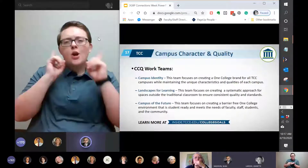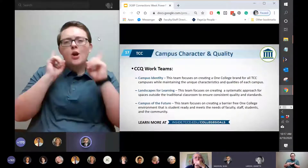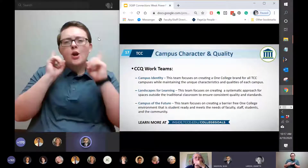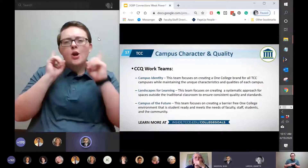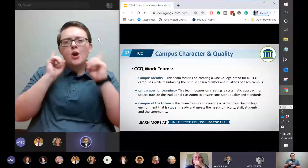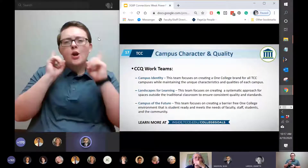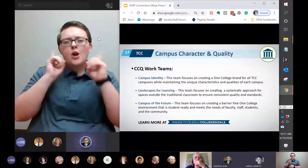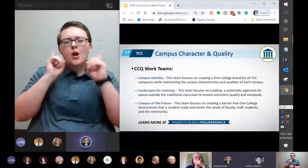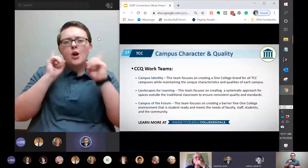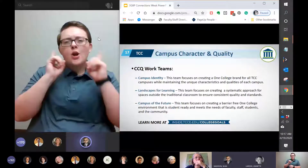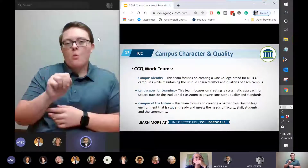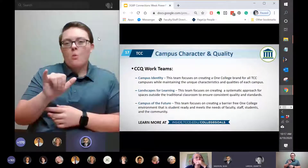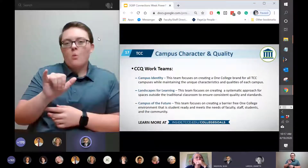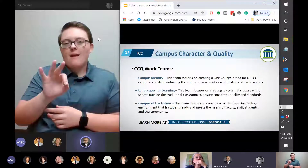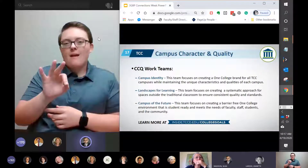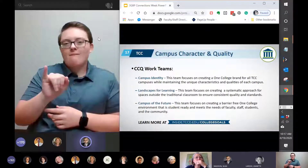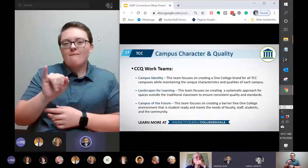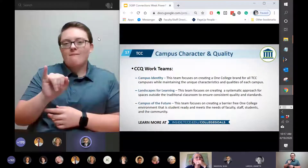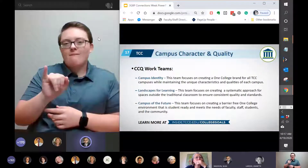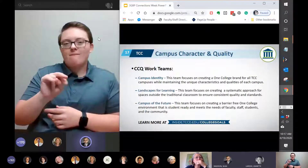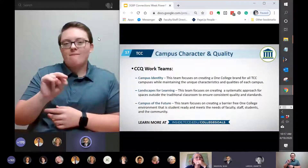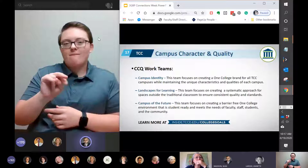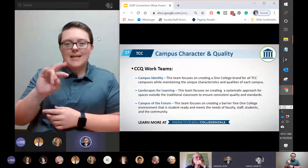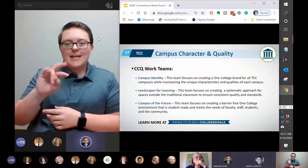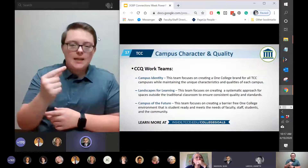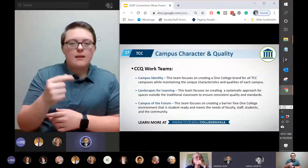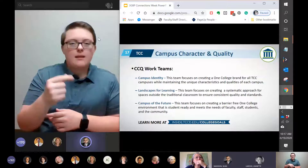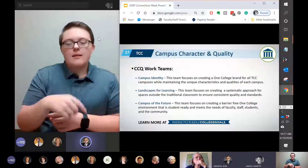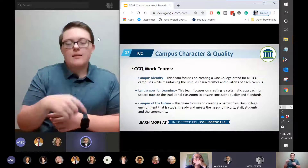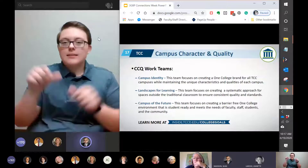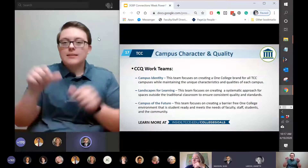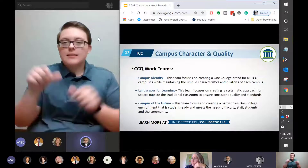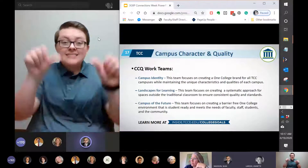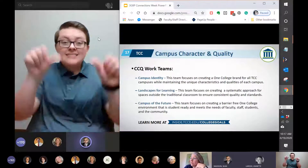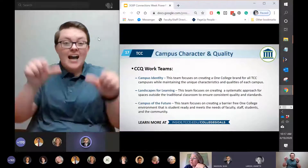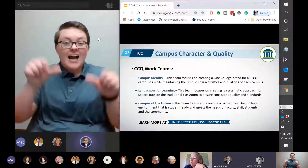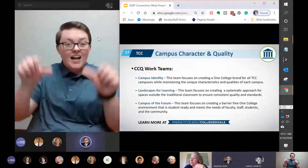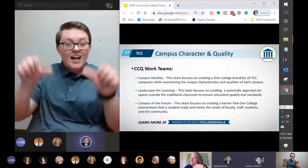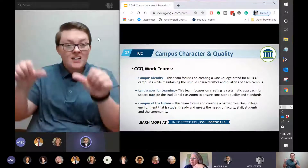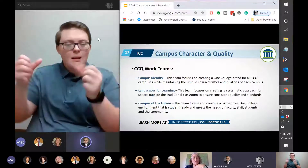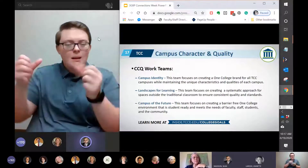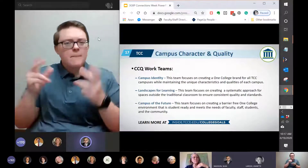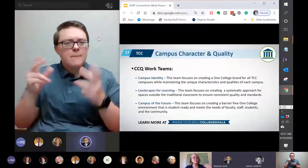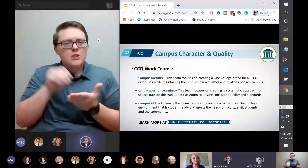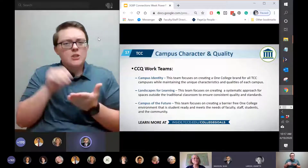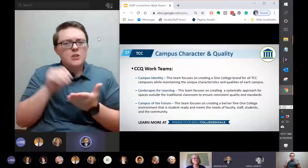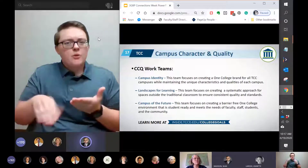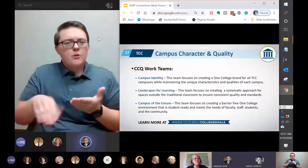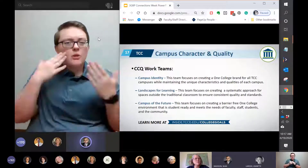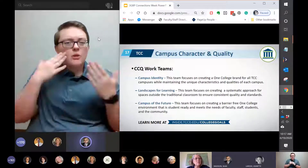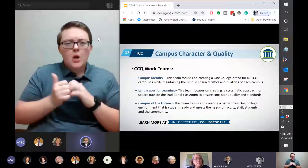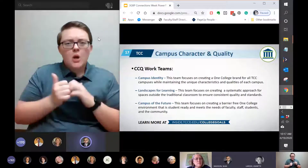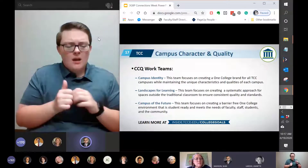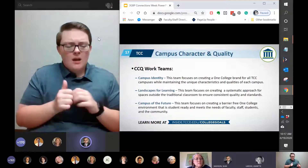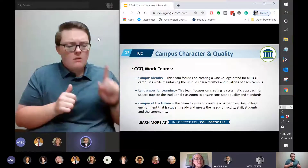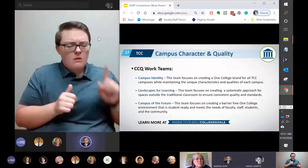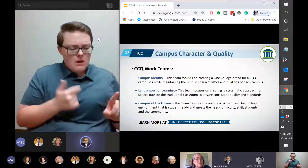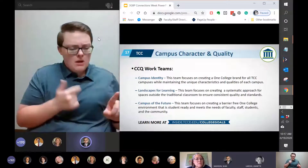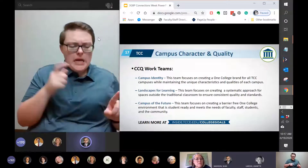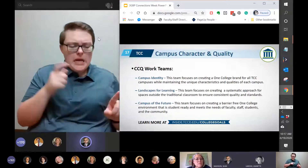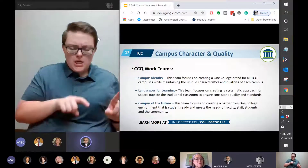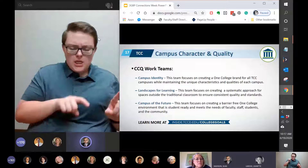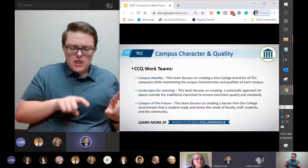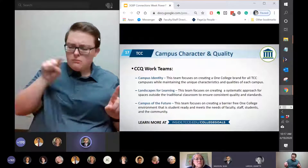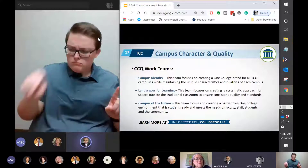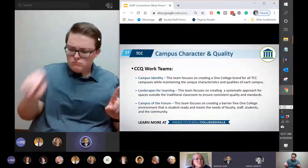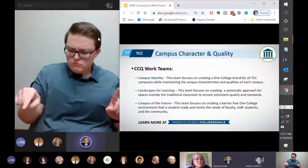wayfinding and signage, and many of our students don't know how to get from point A to point B. Well,